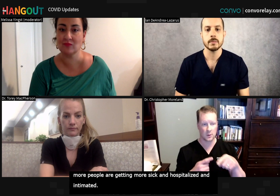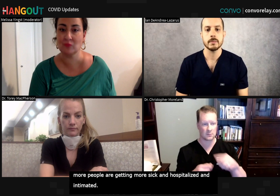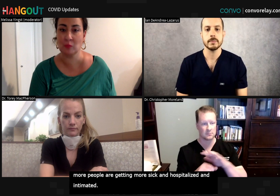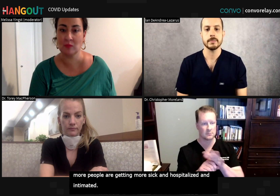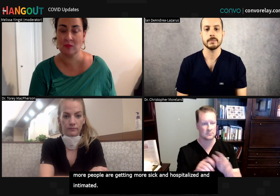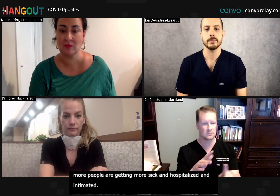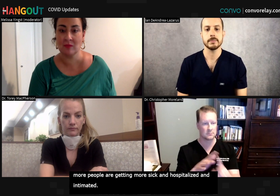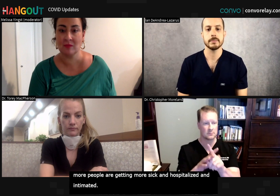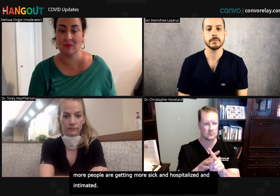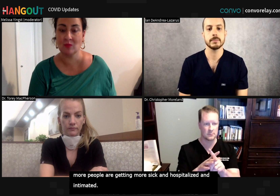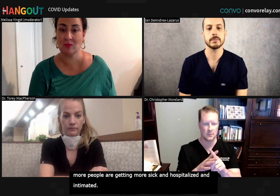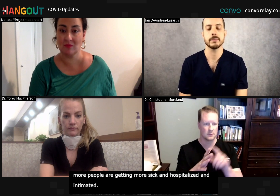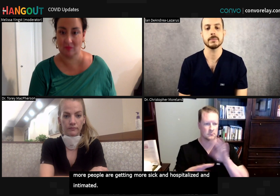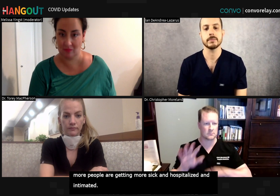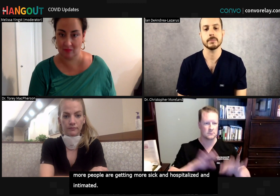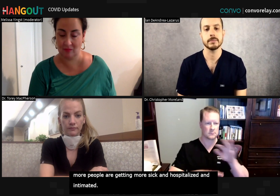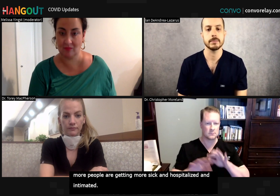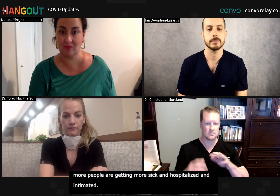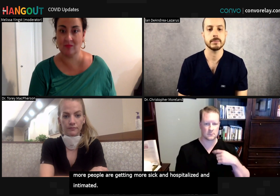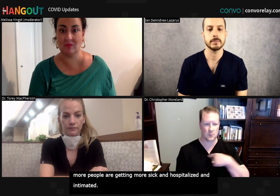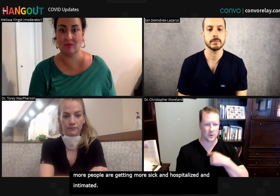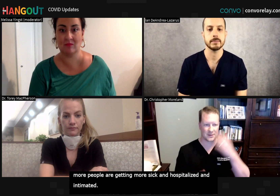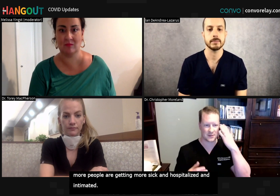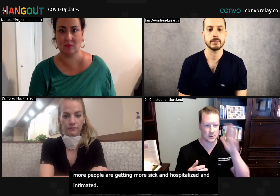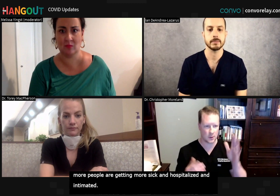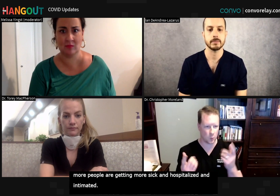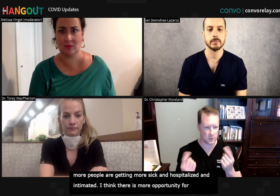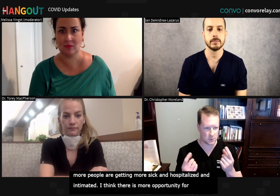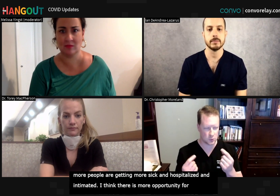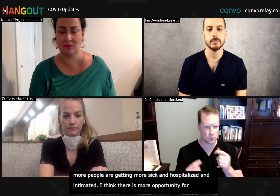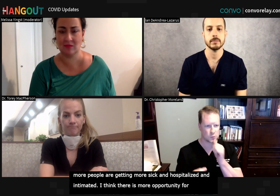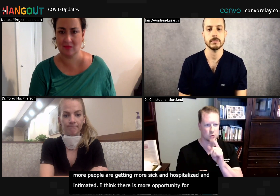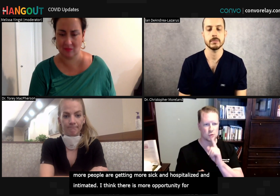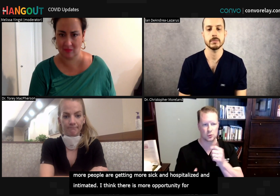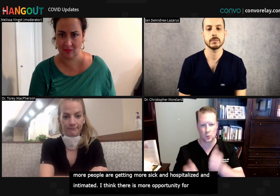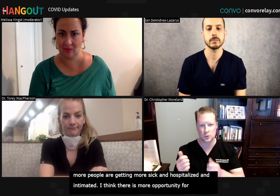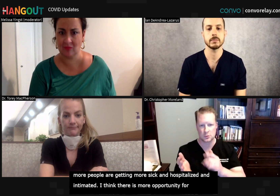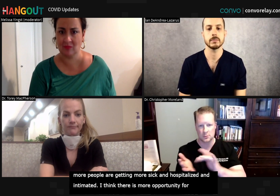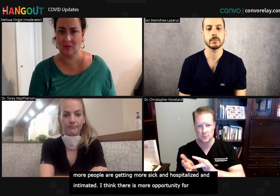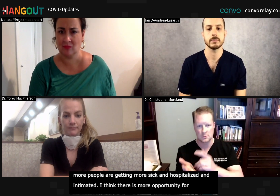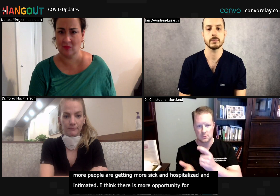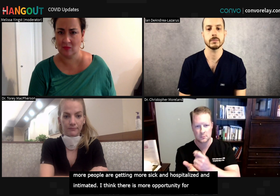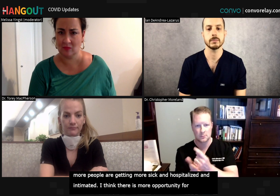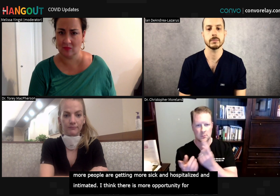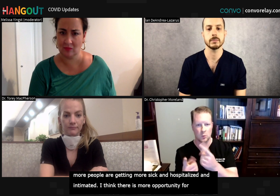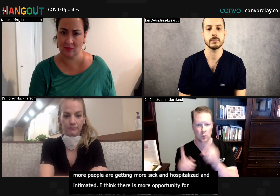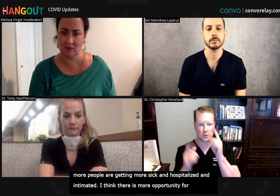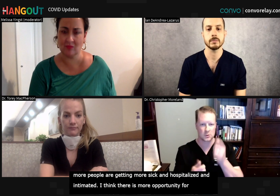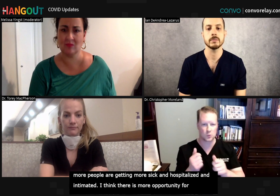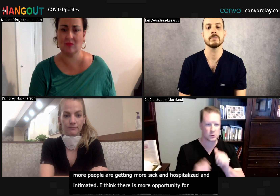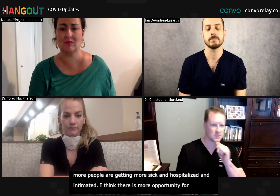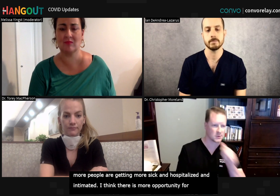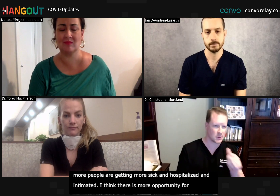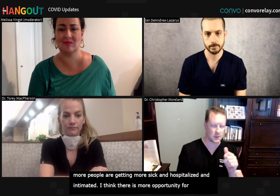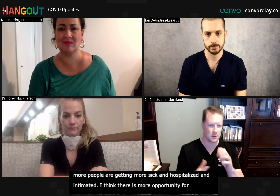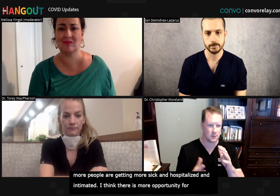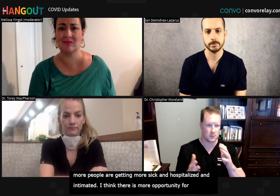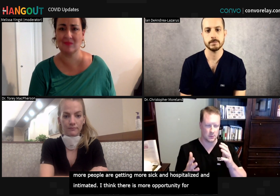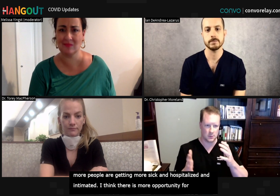well. Dr. Moreland says, last year when it first came up, we didn't know what to do with it. We weren't sure which medicines were the right treatments that would